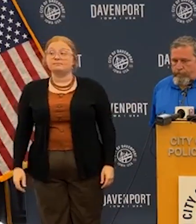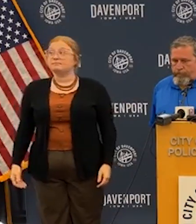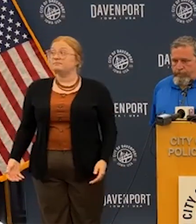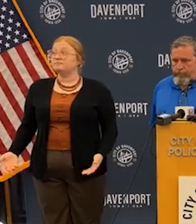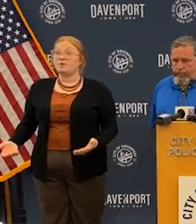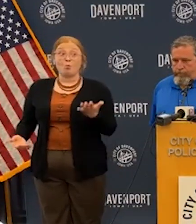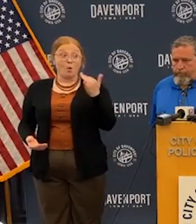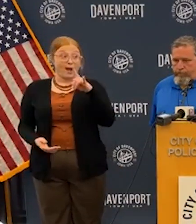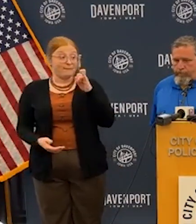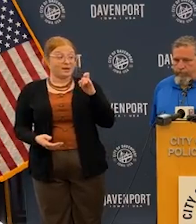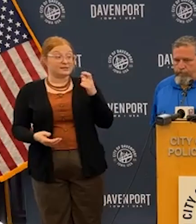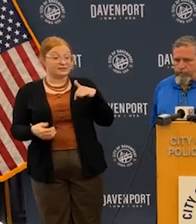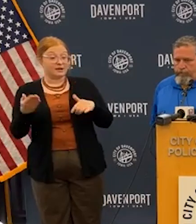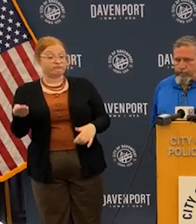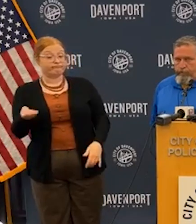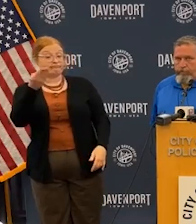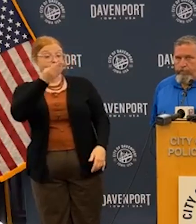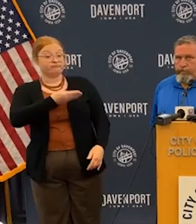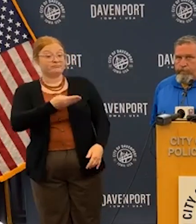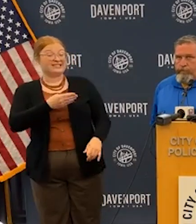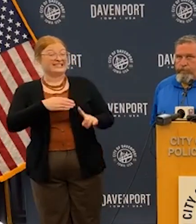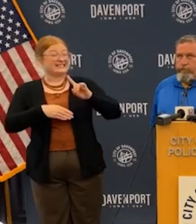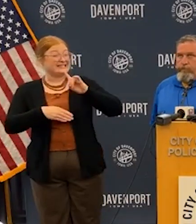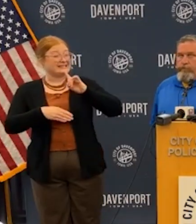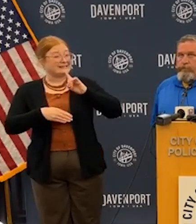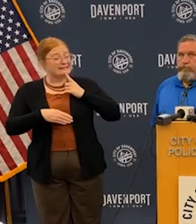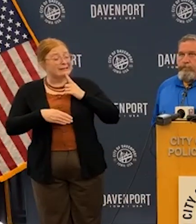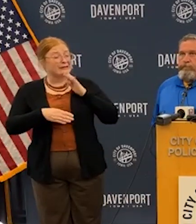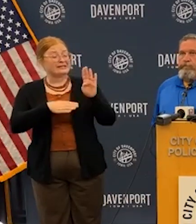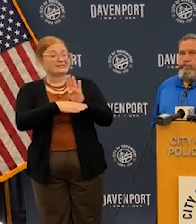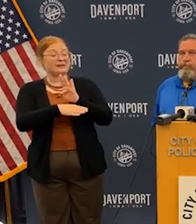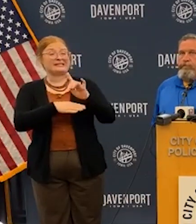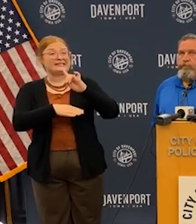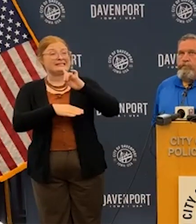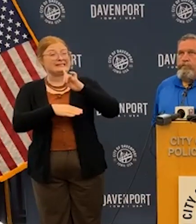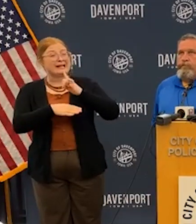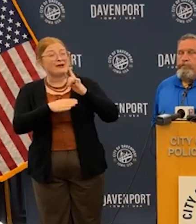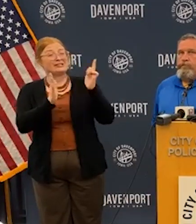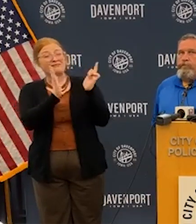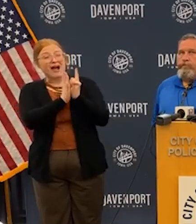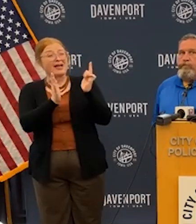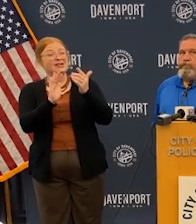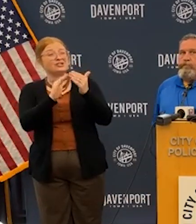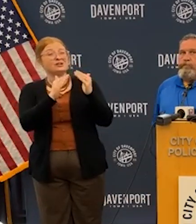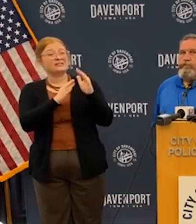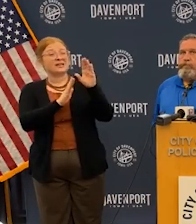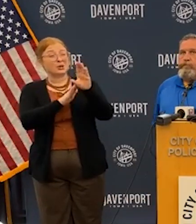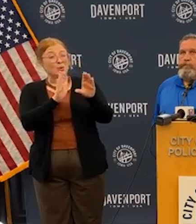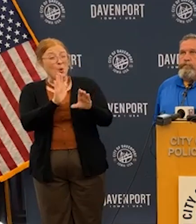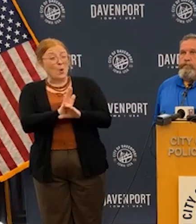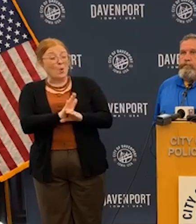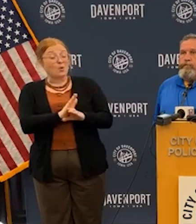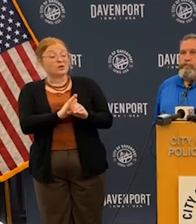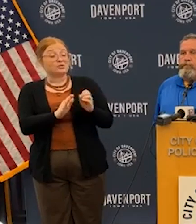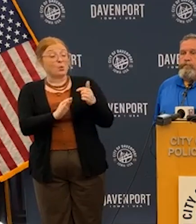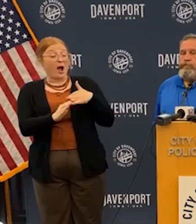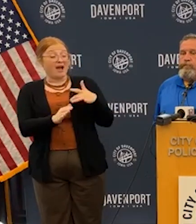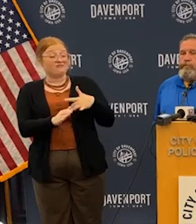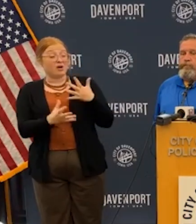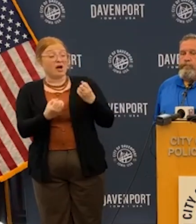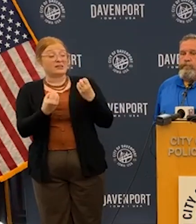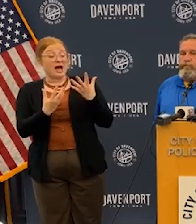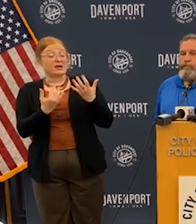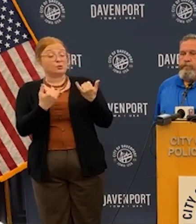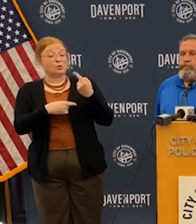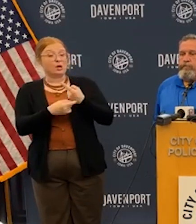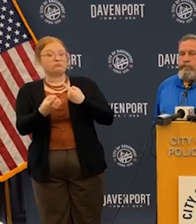code. I think a lot of the questions that have been aimed today seem, based on these documents, it seems like there's been a lot of points that where